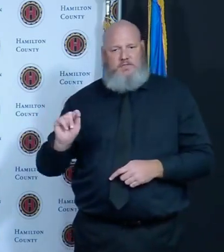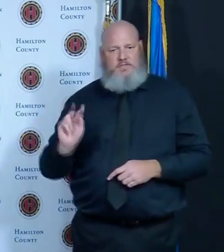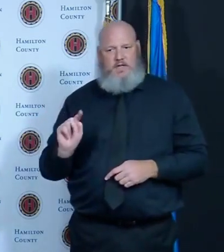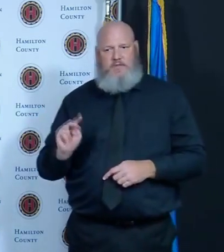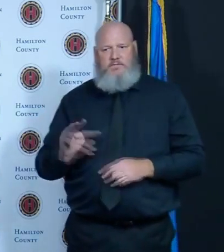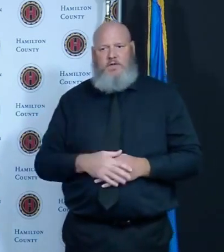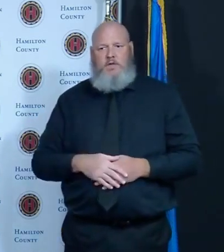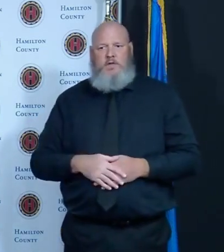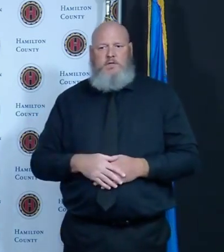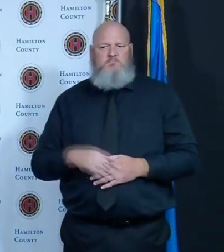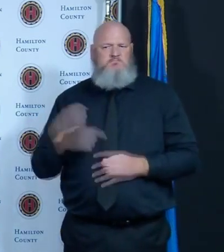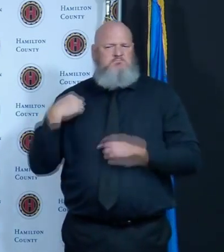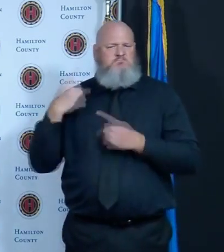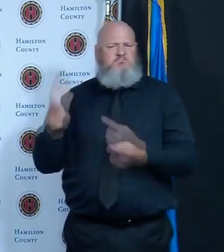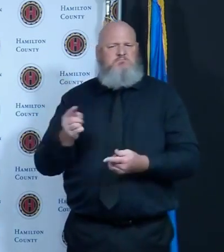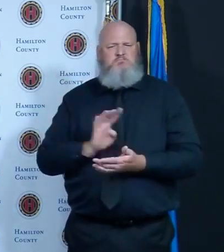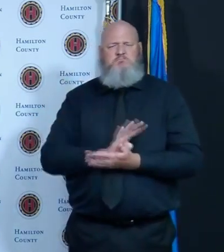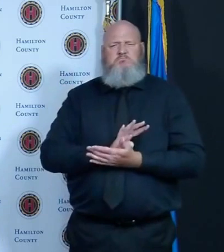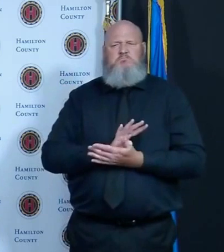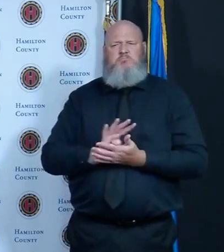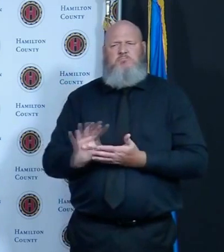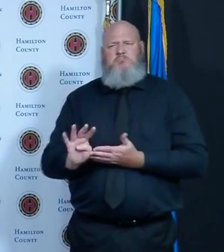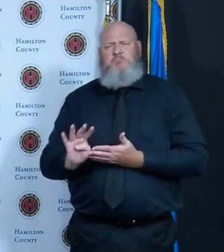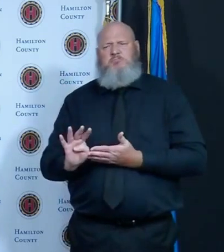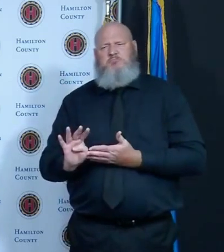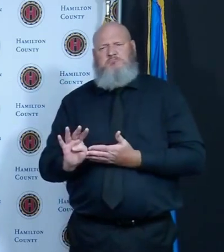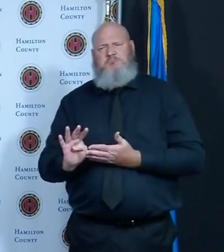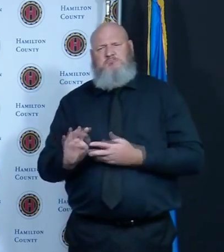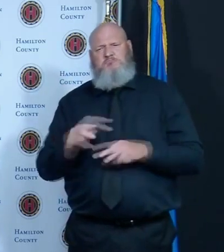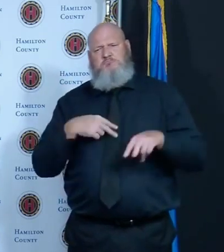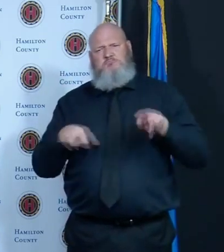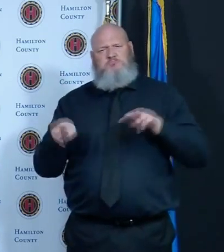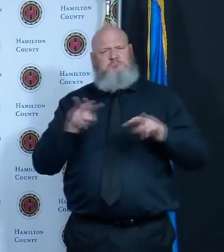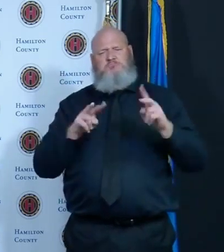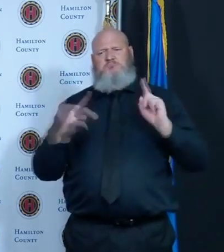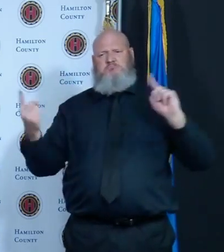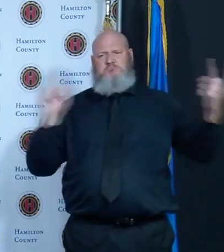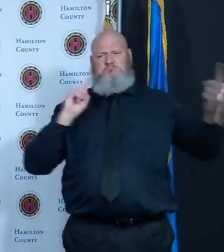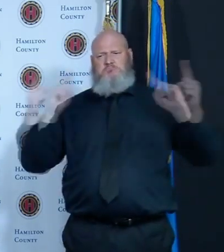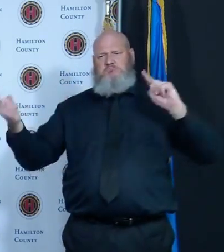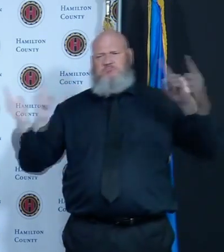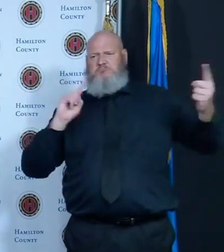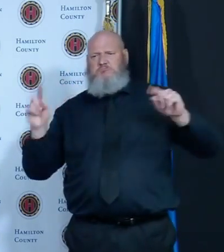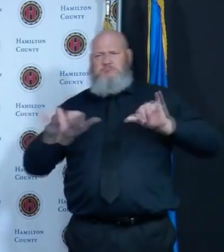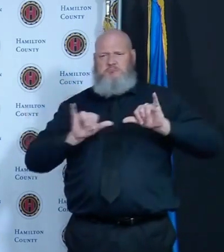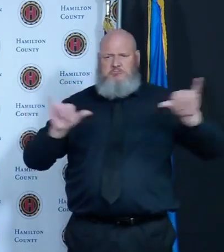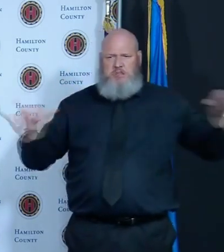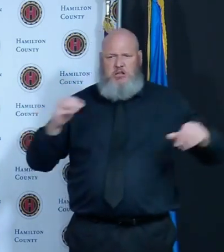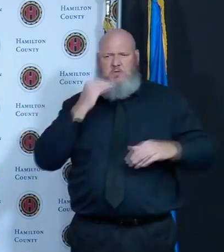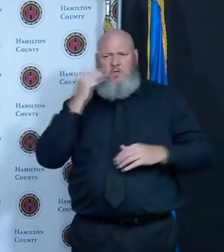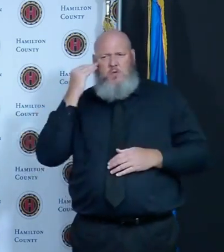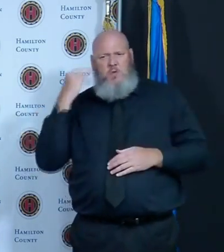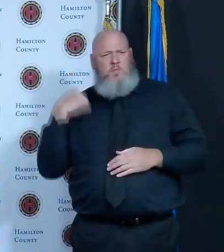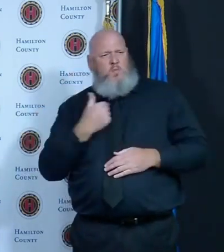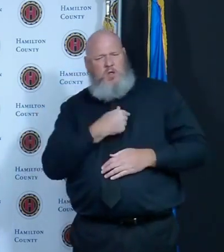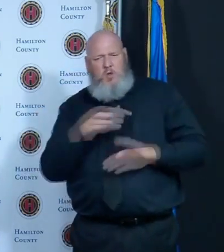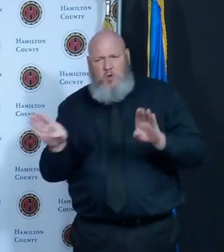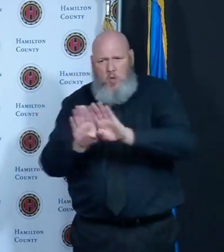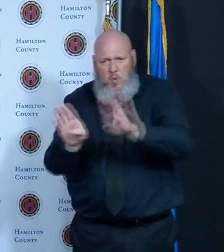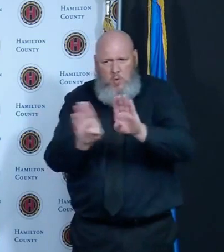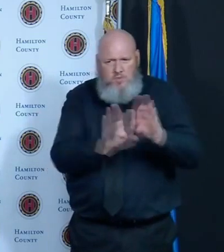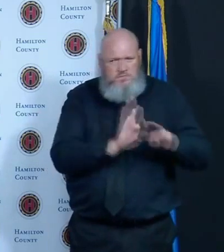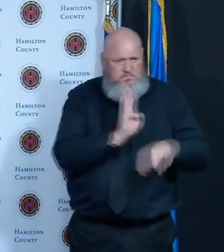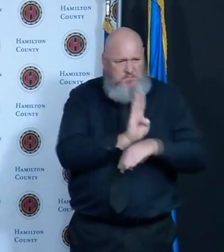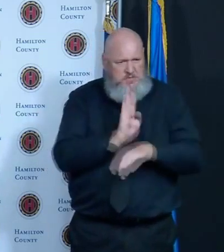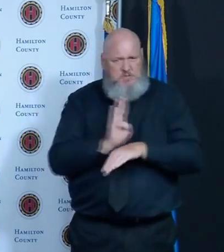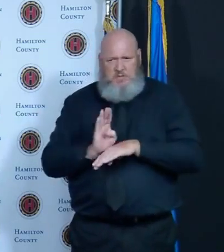started seeing everything come down as far as social distancing, and then from there things starting to close. But over the last 4 weeks, I mean, is there